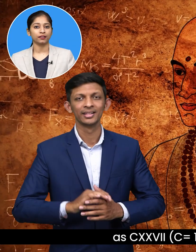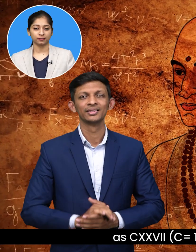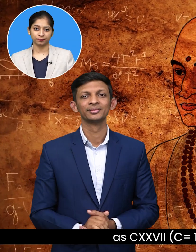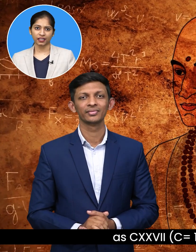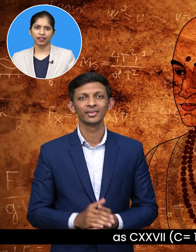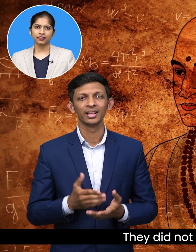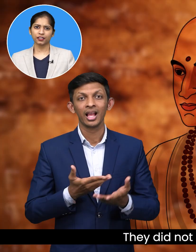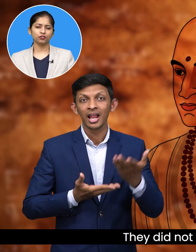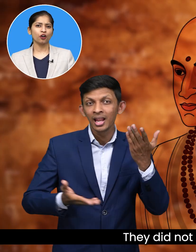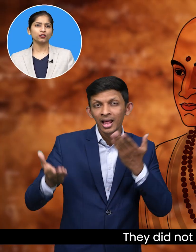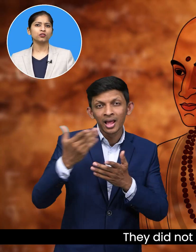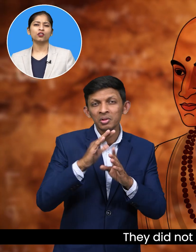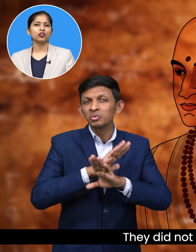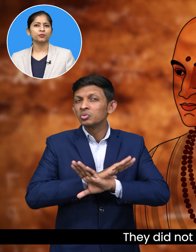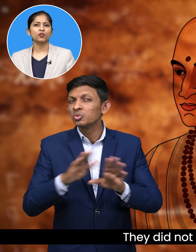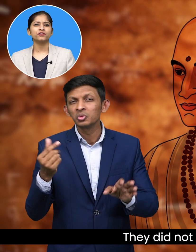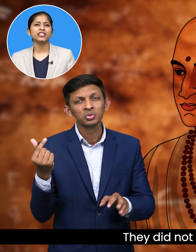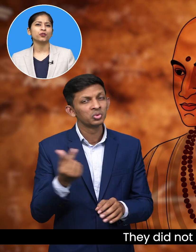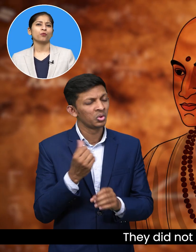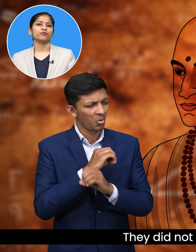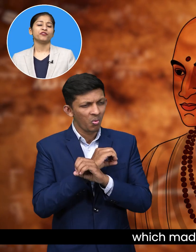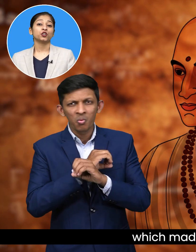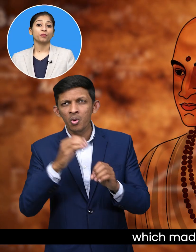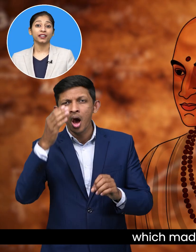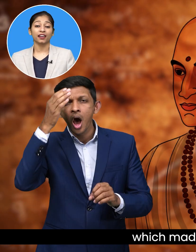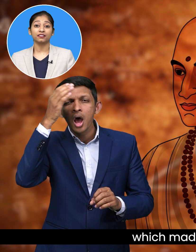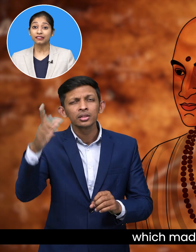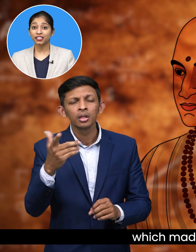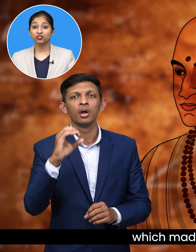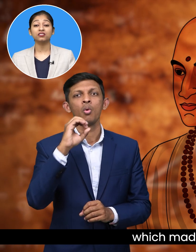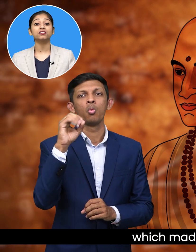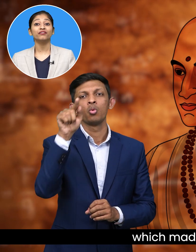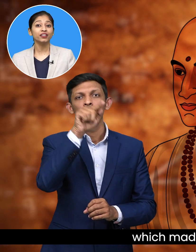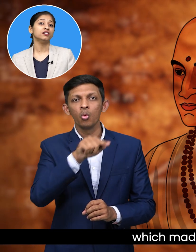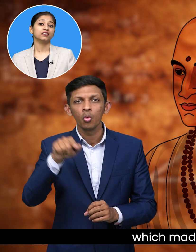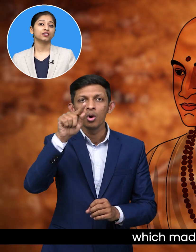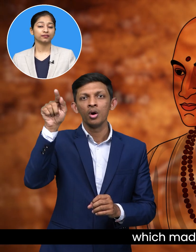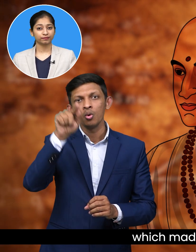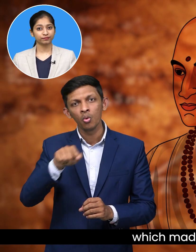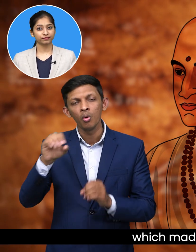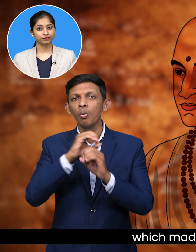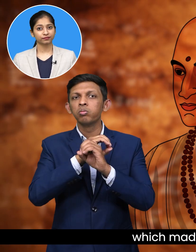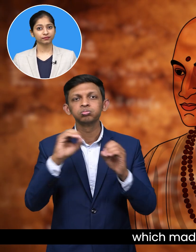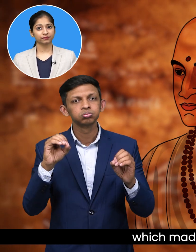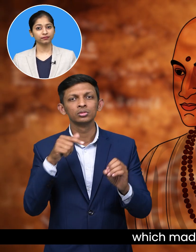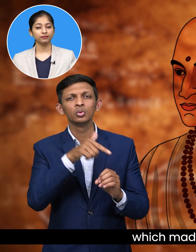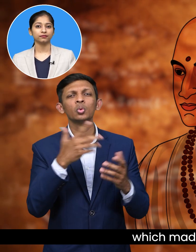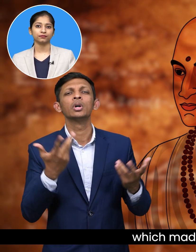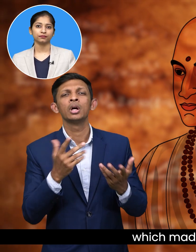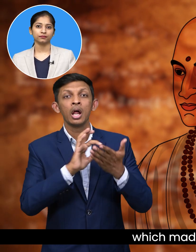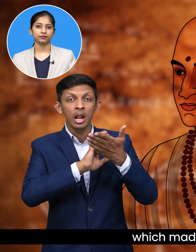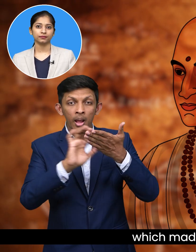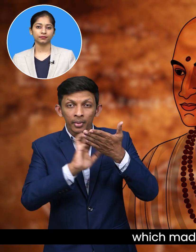to 1. They did not use the concept of zero, which made calculations difficult.